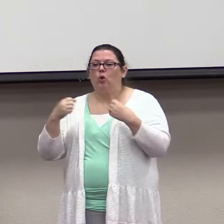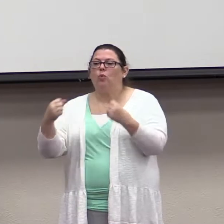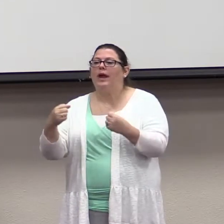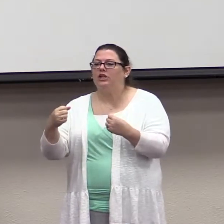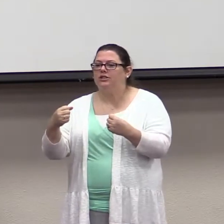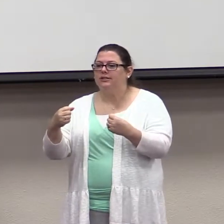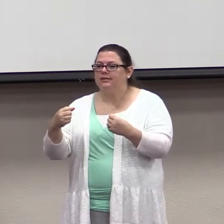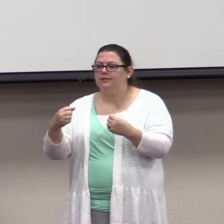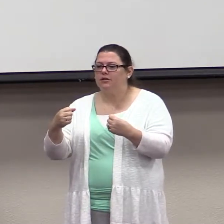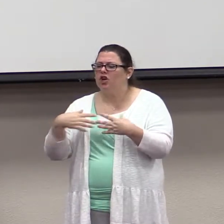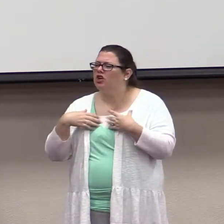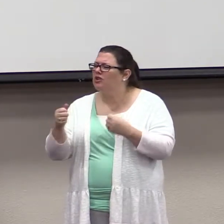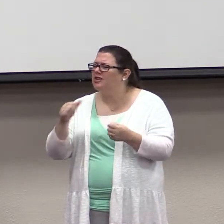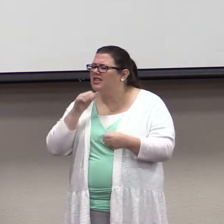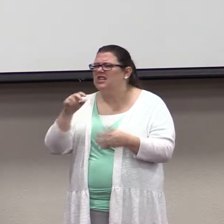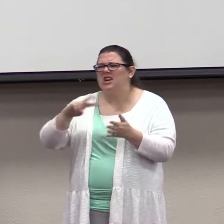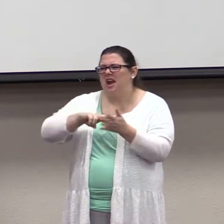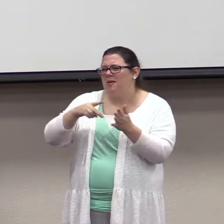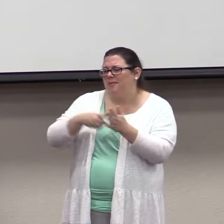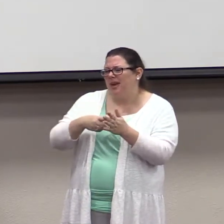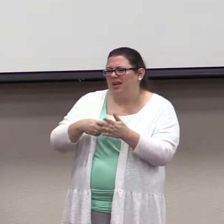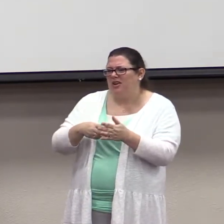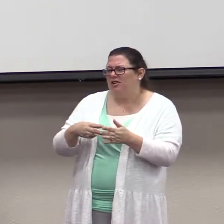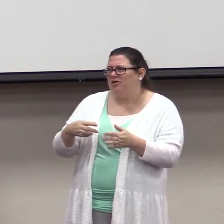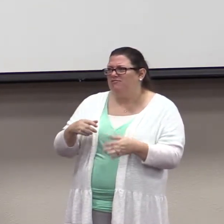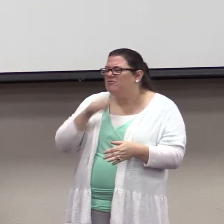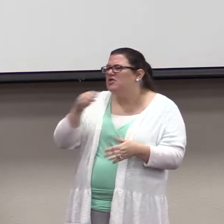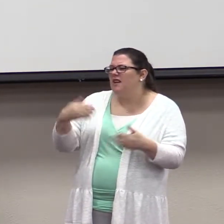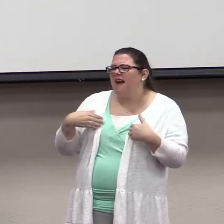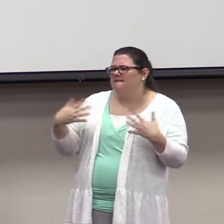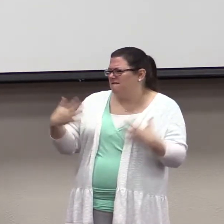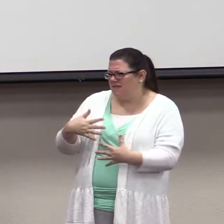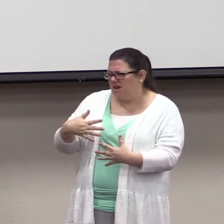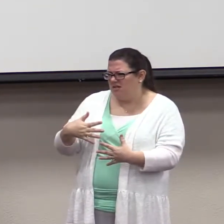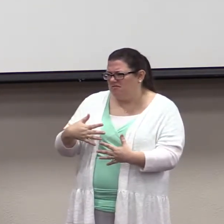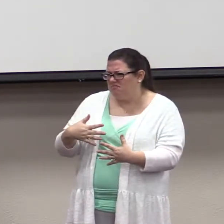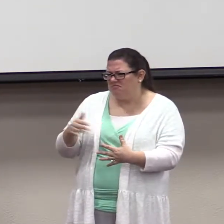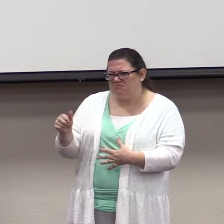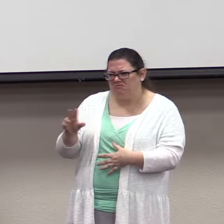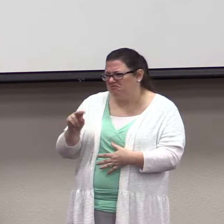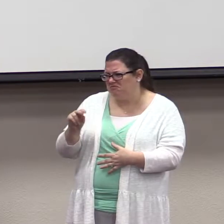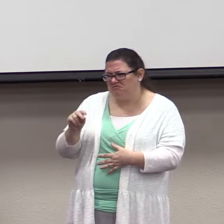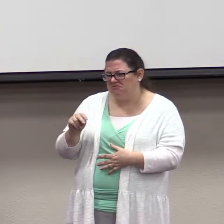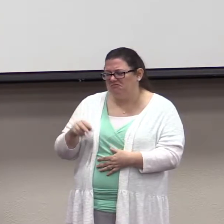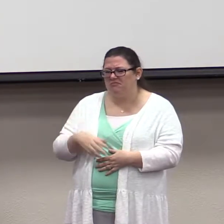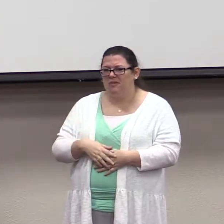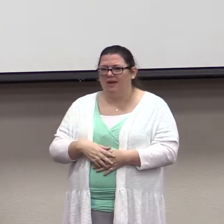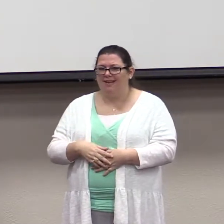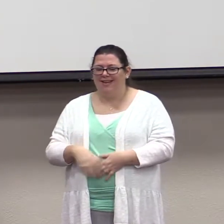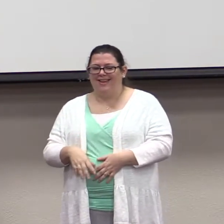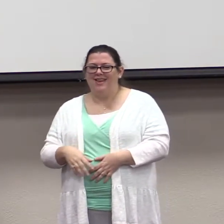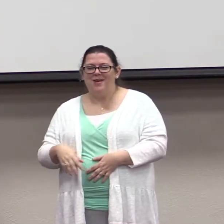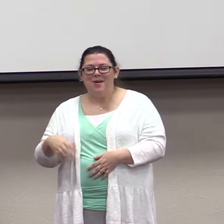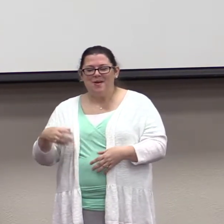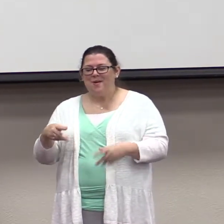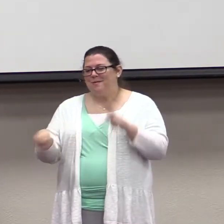you don't fear anything. People who don't fear anything aren't brave, they're stupid. And if